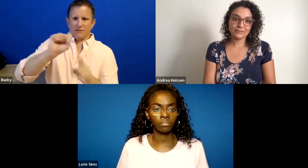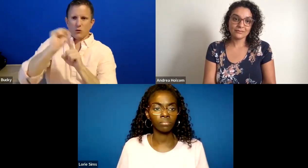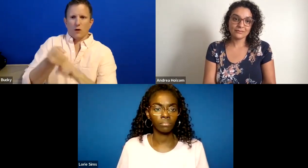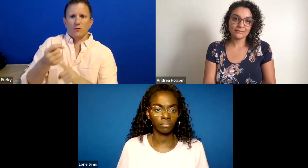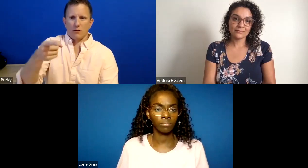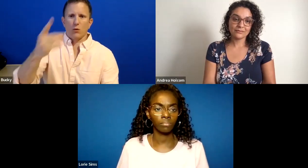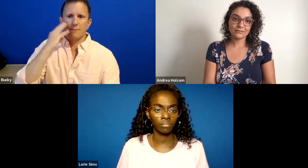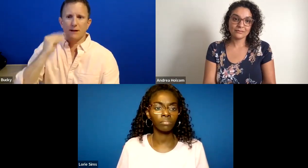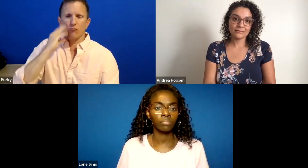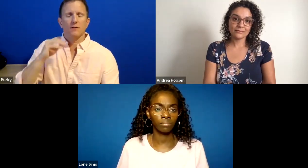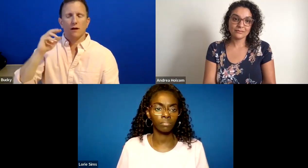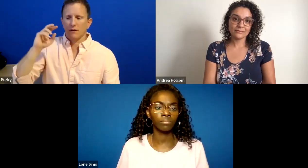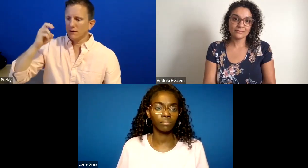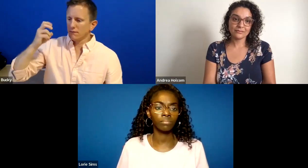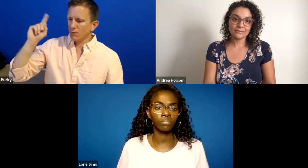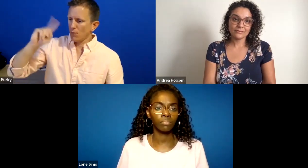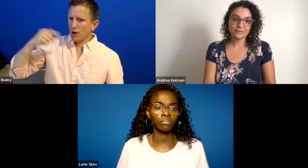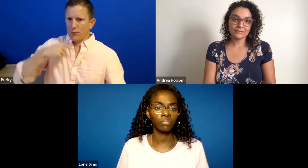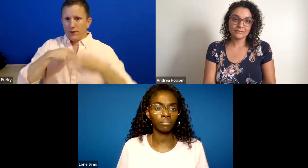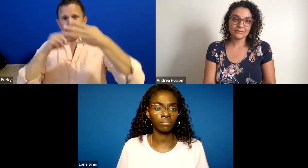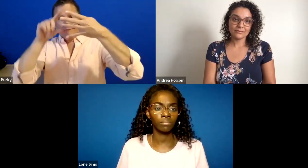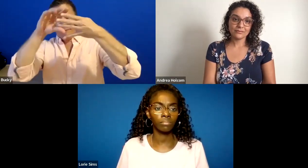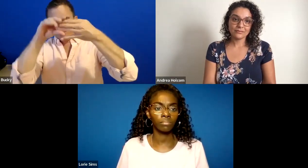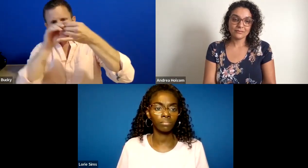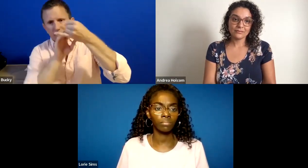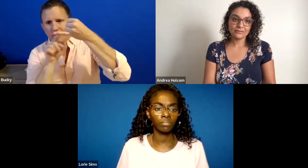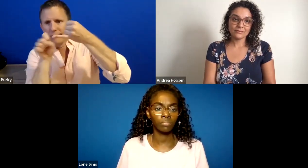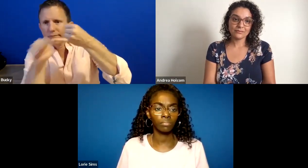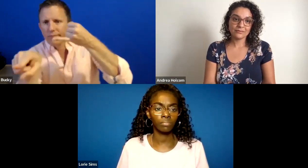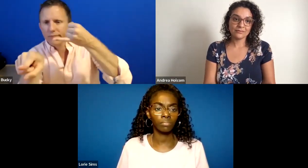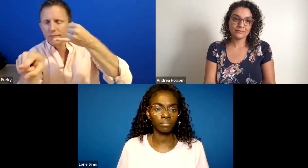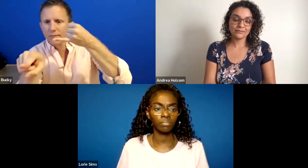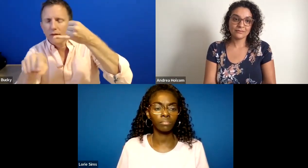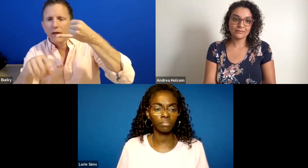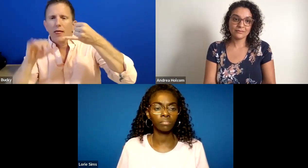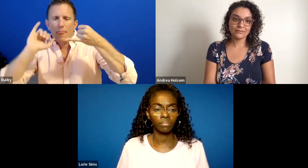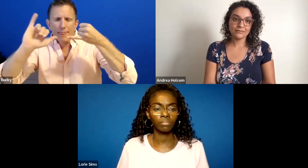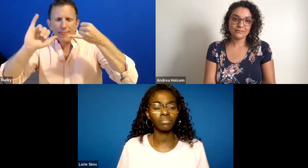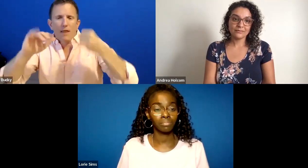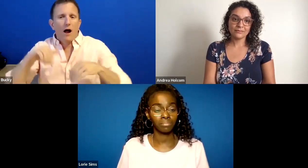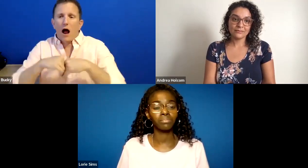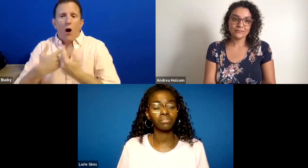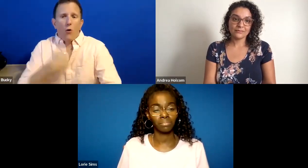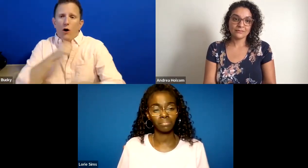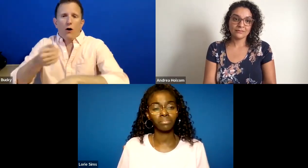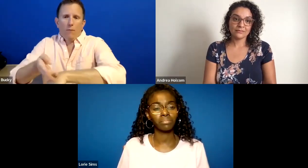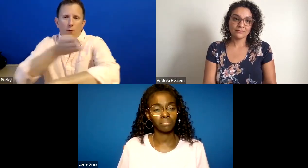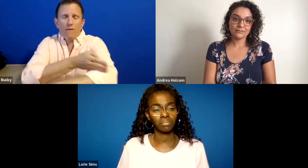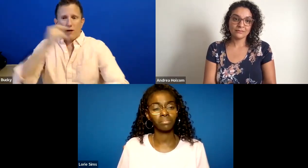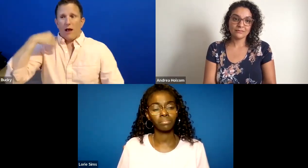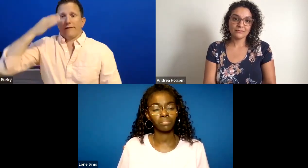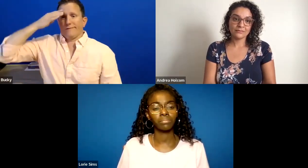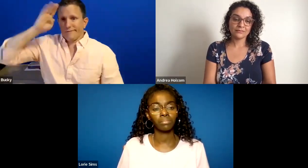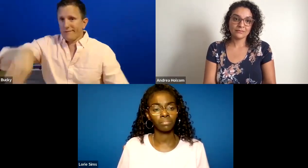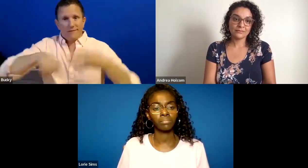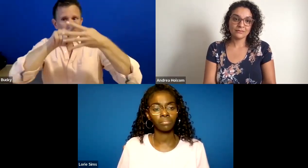is what we're doing to improve on this specific situation and this specific experience is, again, looking at this 4-part series